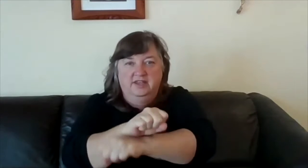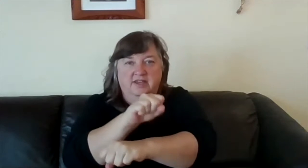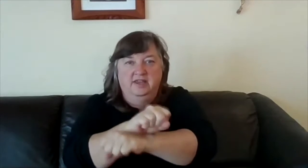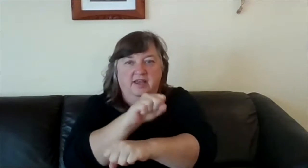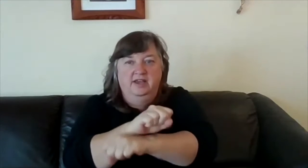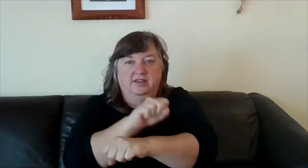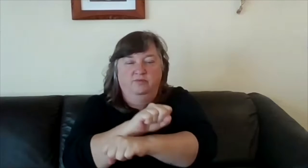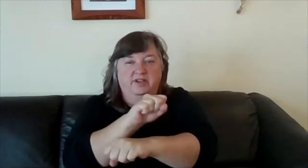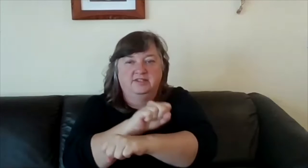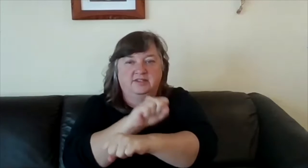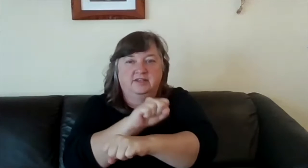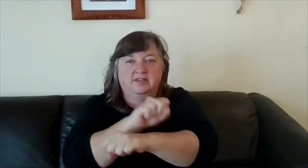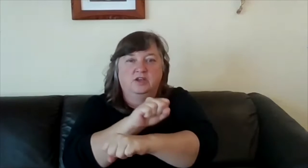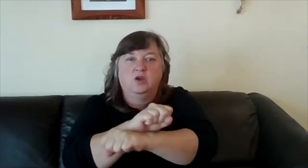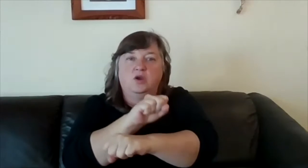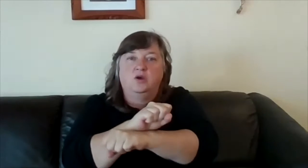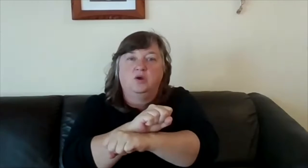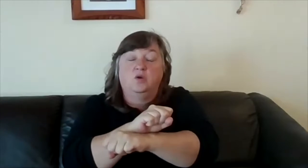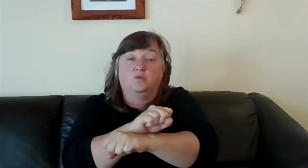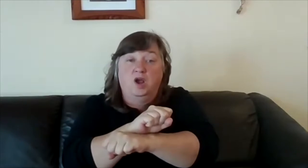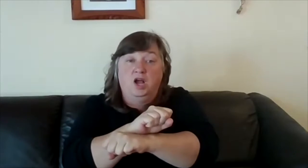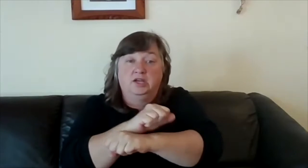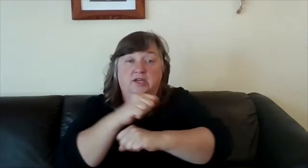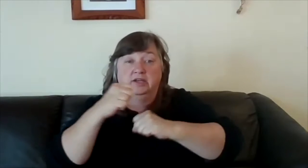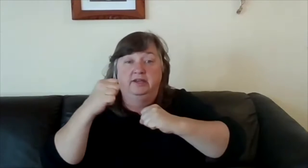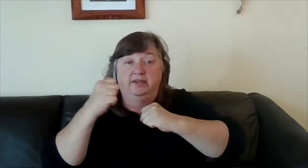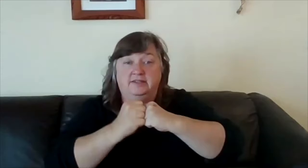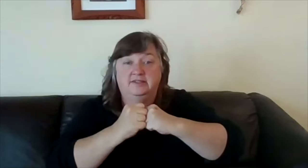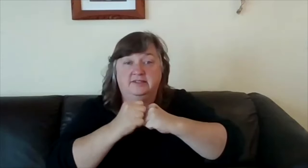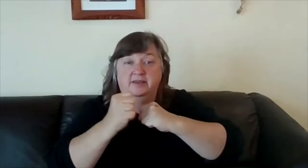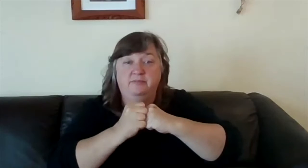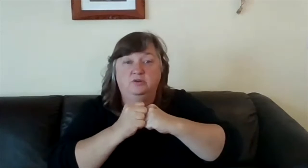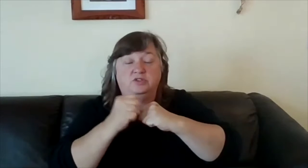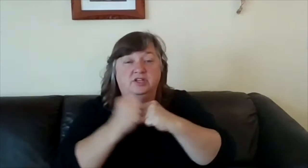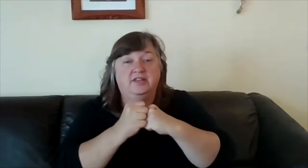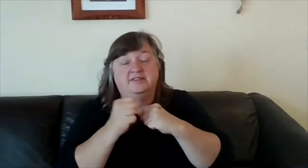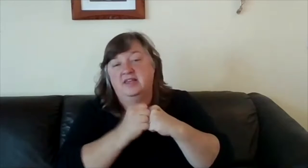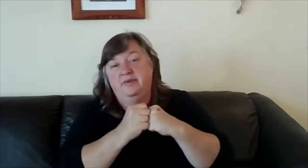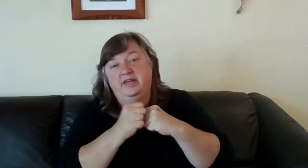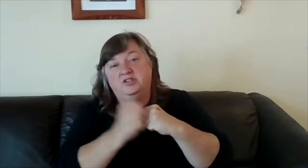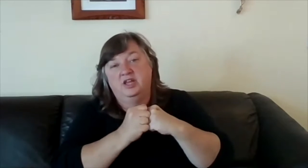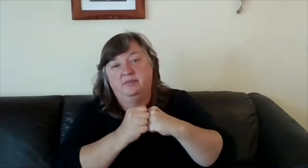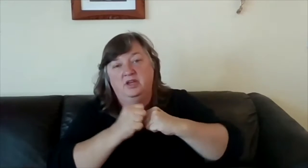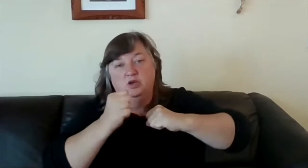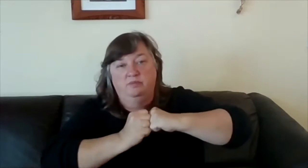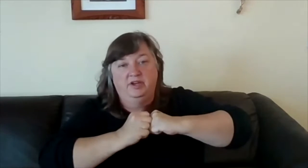crossing at your wrist. Rock is the same motion and the same hand shape, but